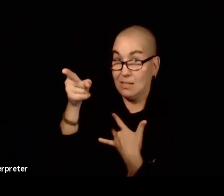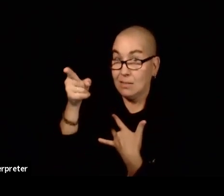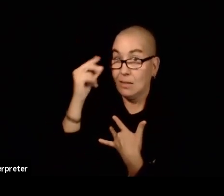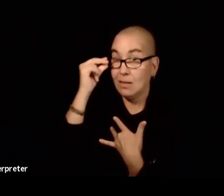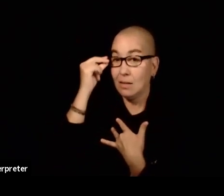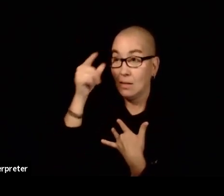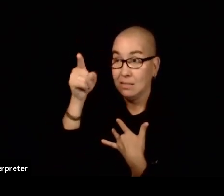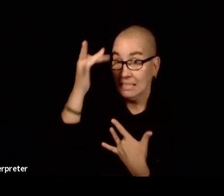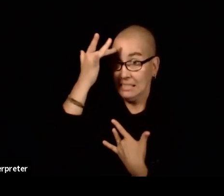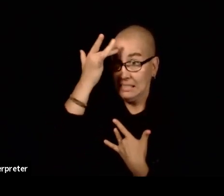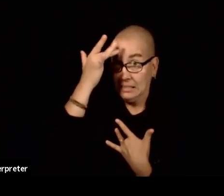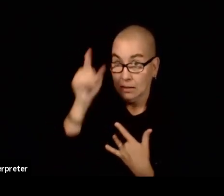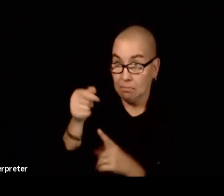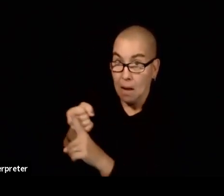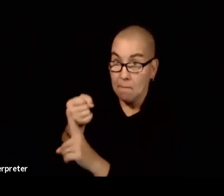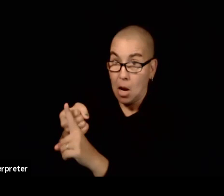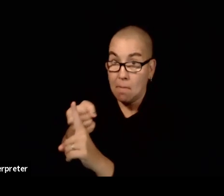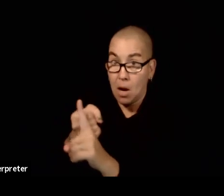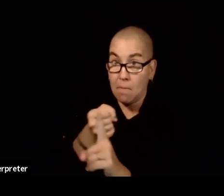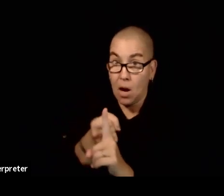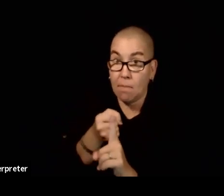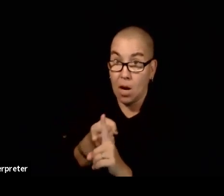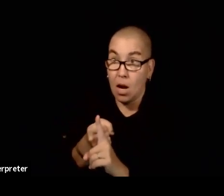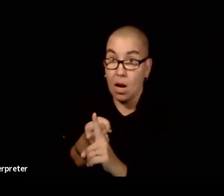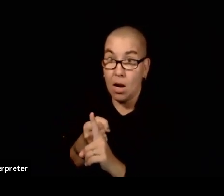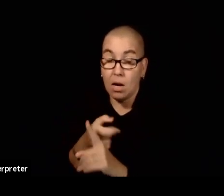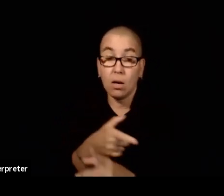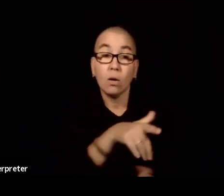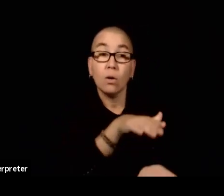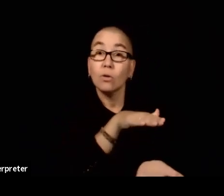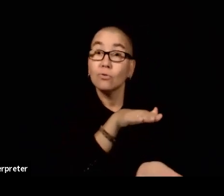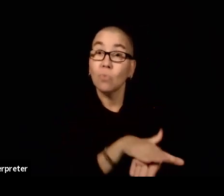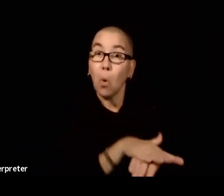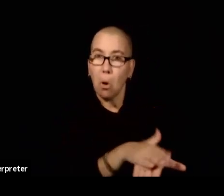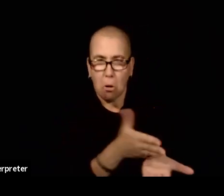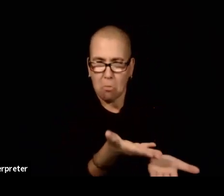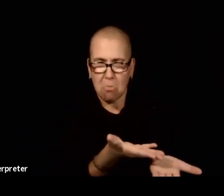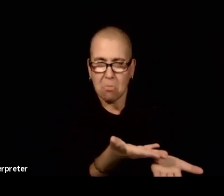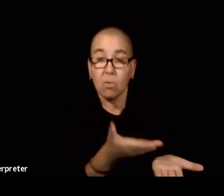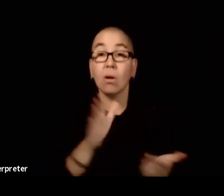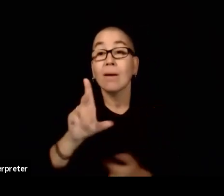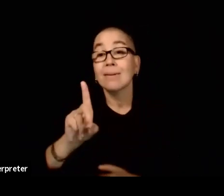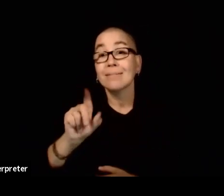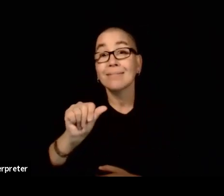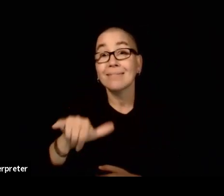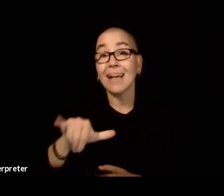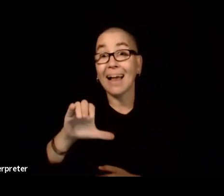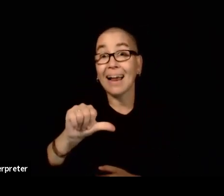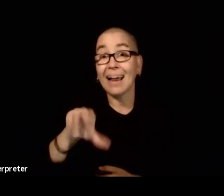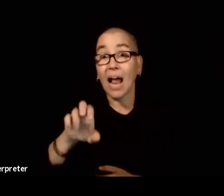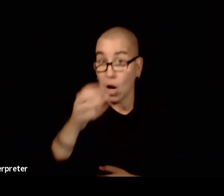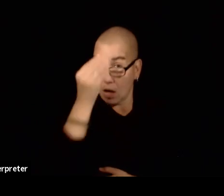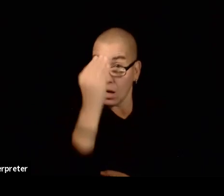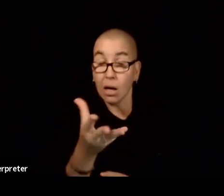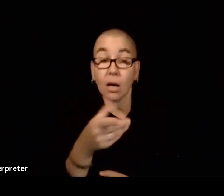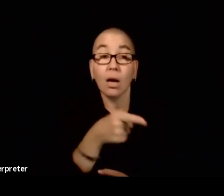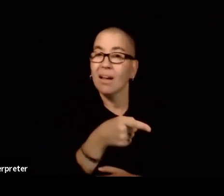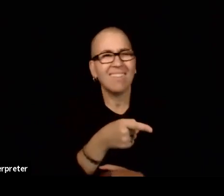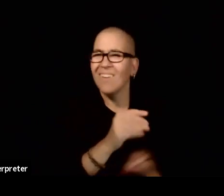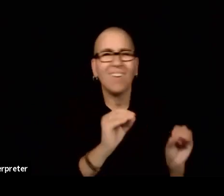setting, so that we're not seeing the child care setting as sort of the epicenter, if you